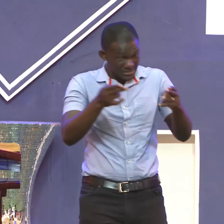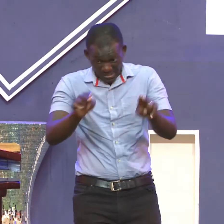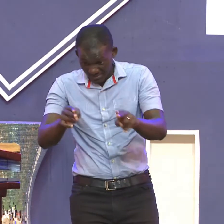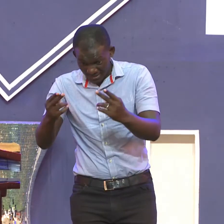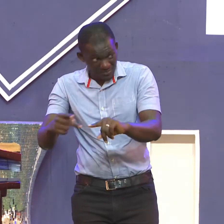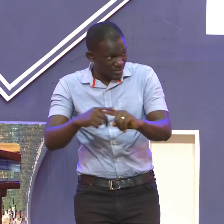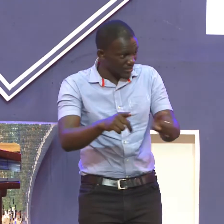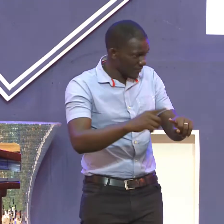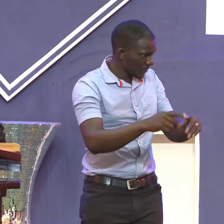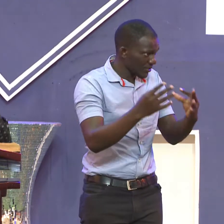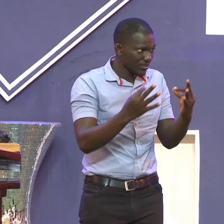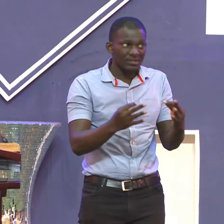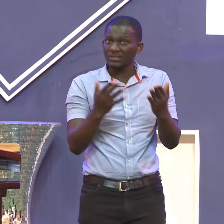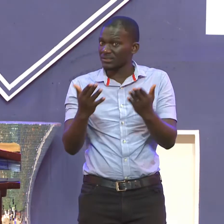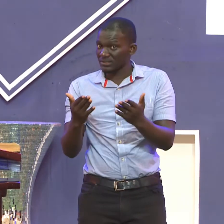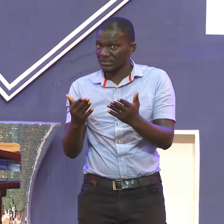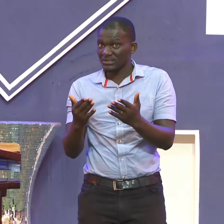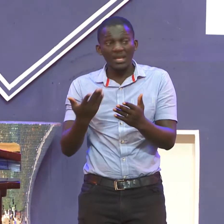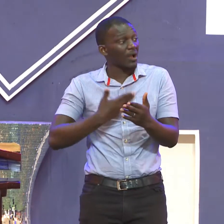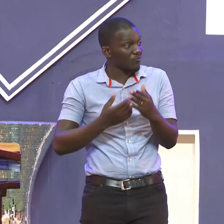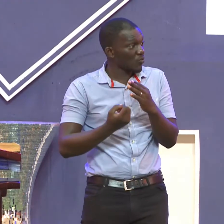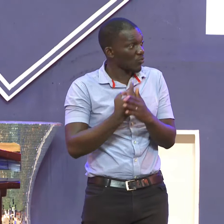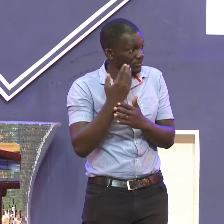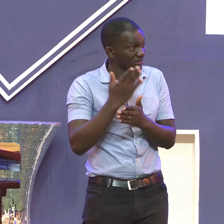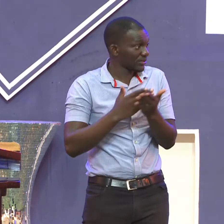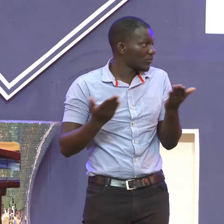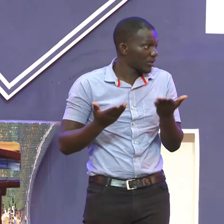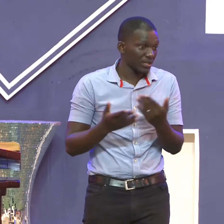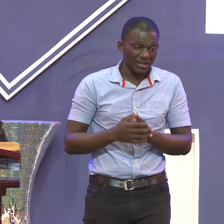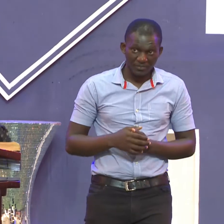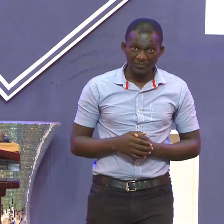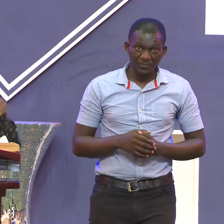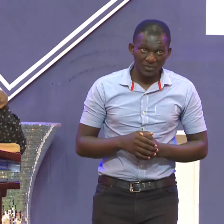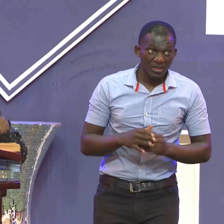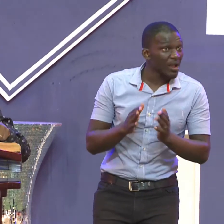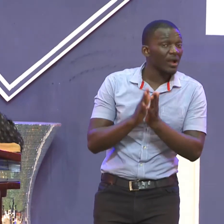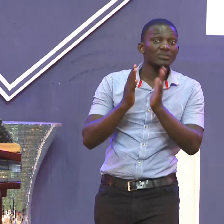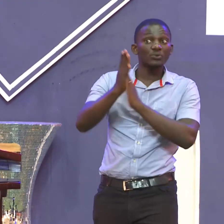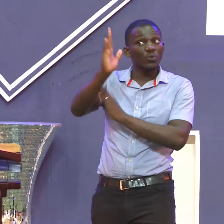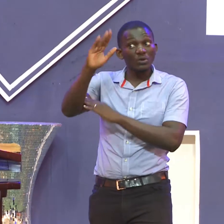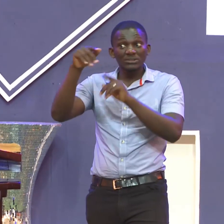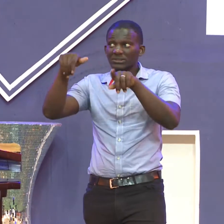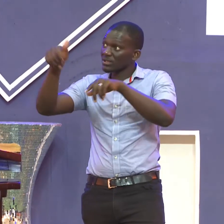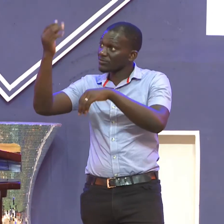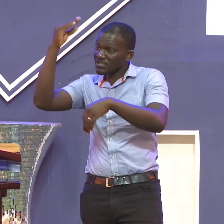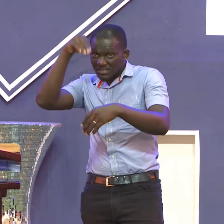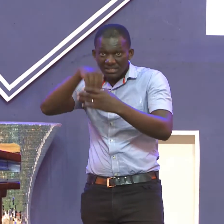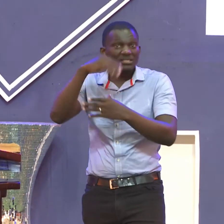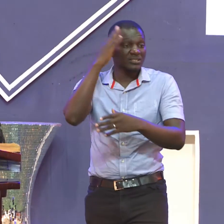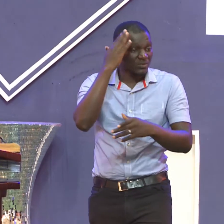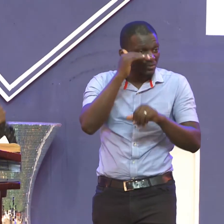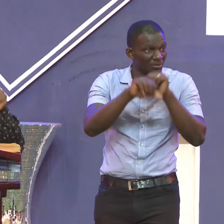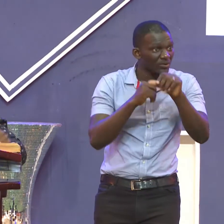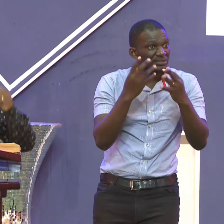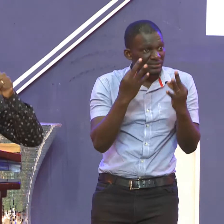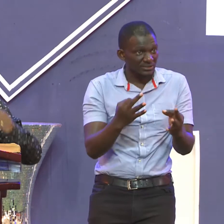has happened to us bilina kwe bivudde they have a certain source and era Katonda abirimu and the Lord knows about them